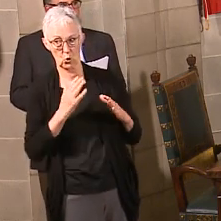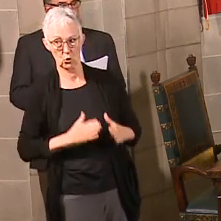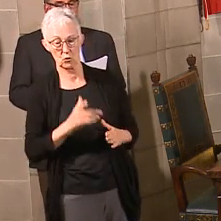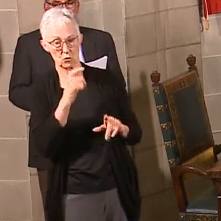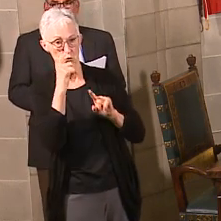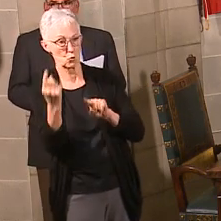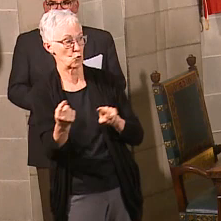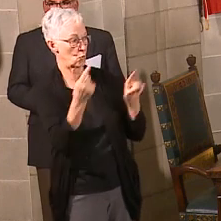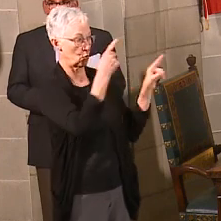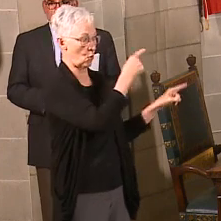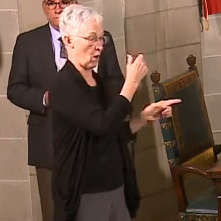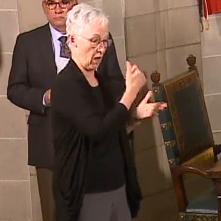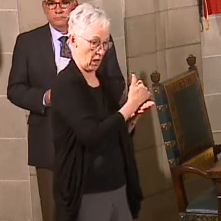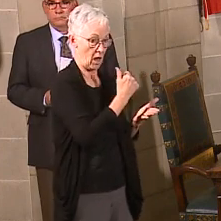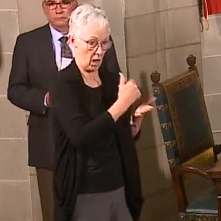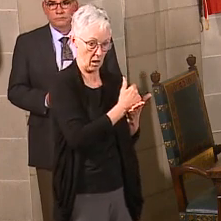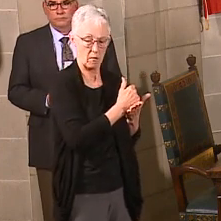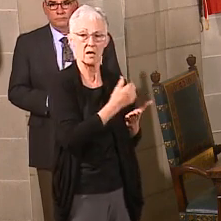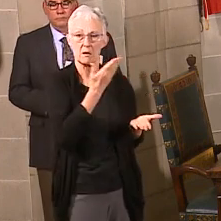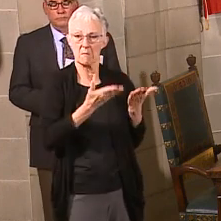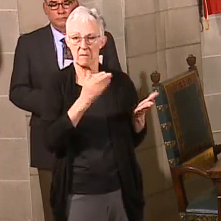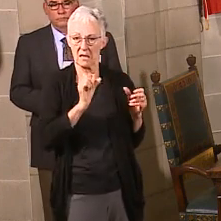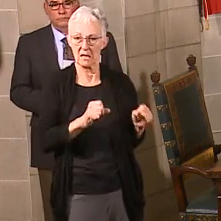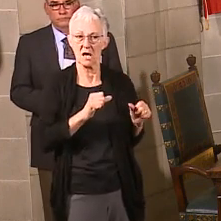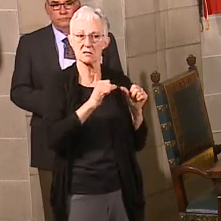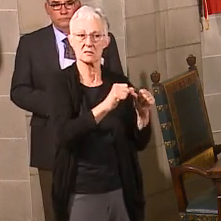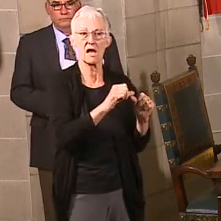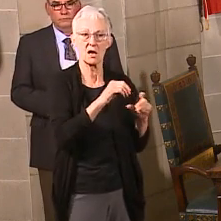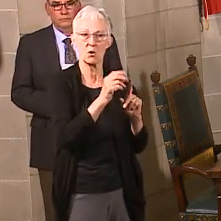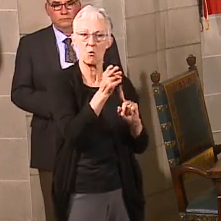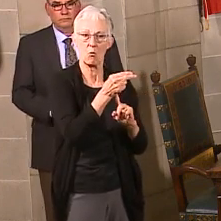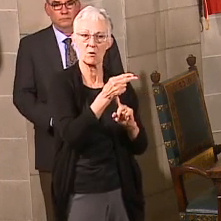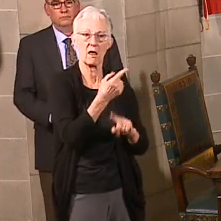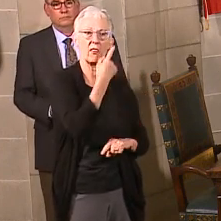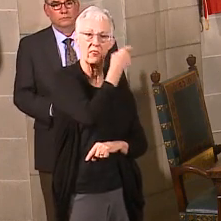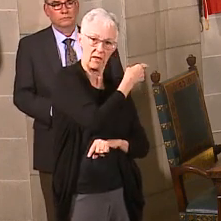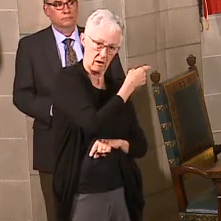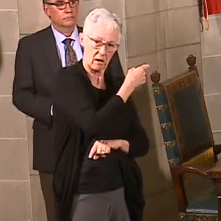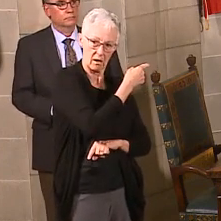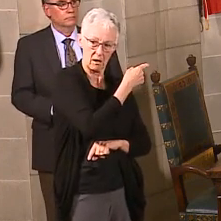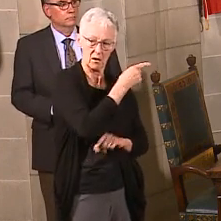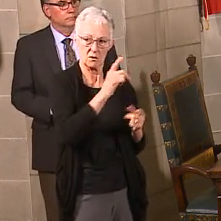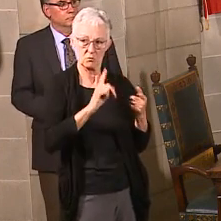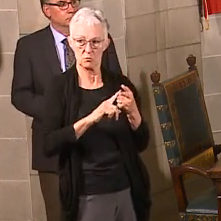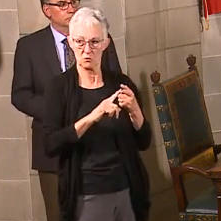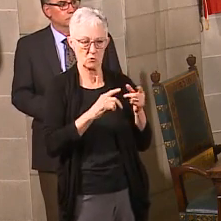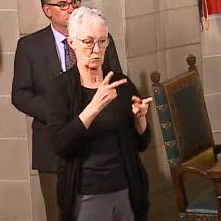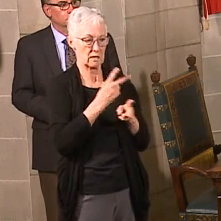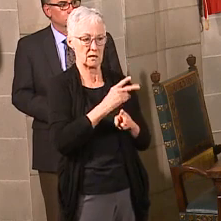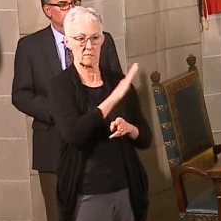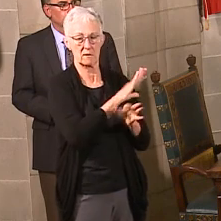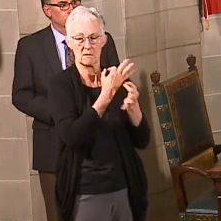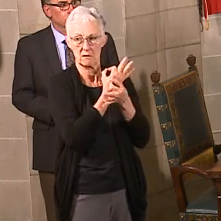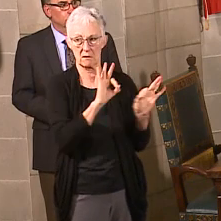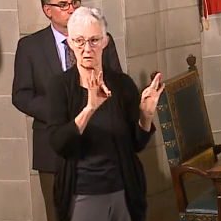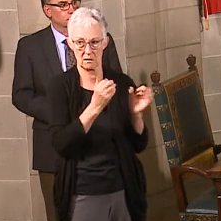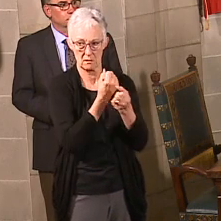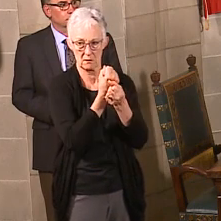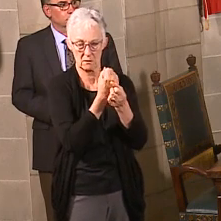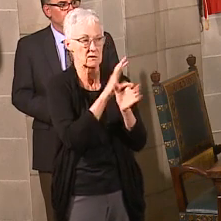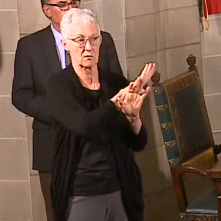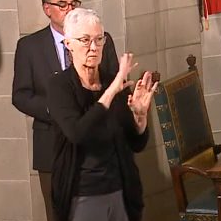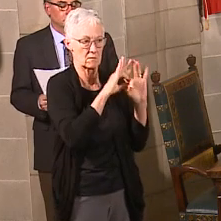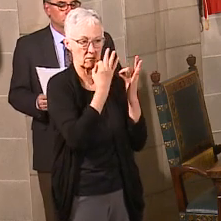lodging program for healthcare workers and first responders and so forth, so we'll be able to take advantage of that in Grand Island. And Dr. Antone, I'm going to give you a chance to add anything